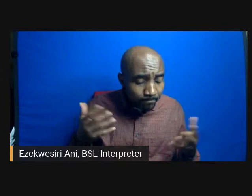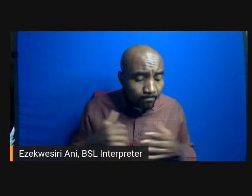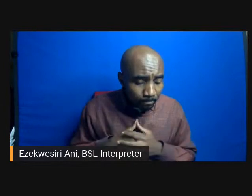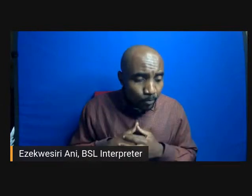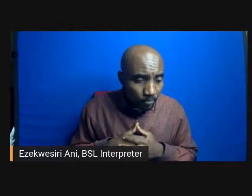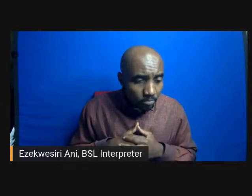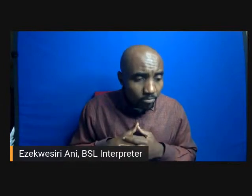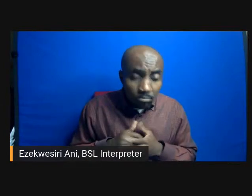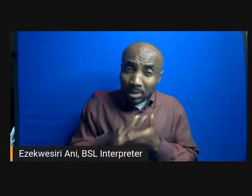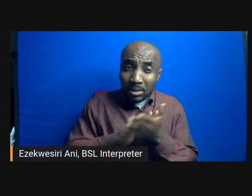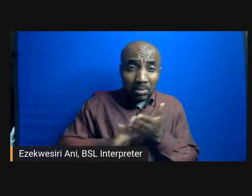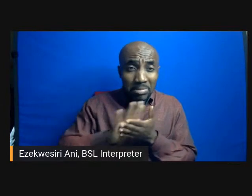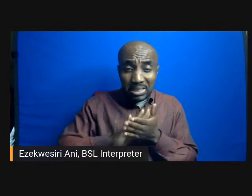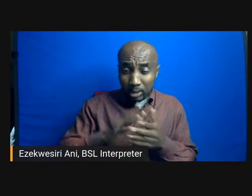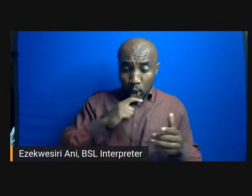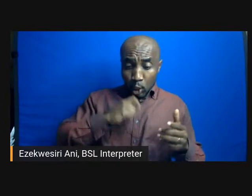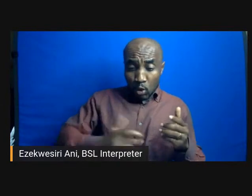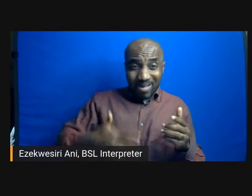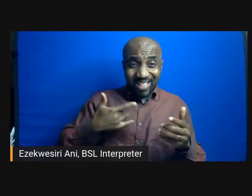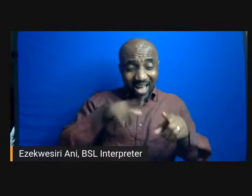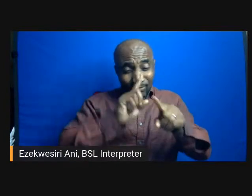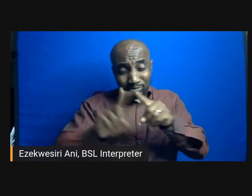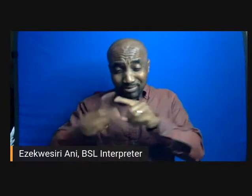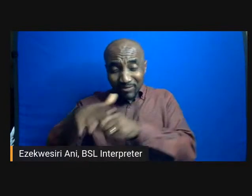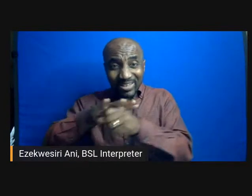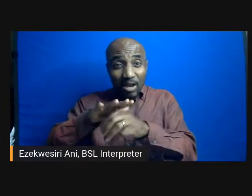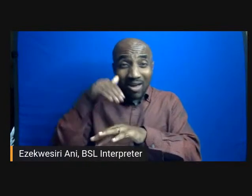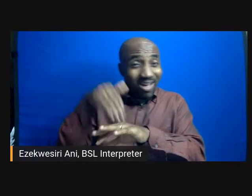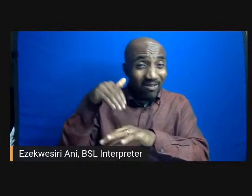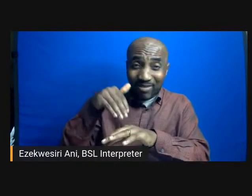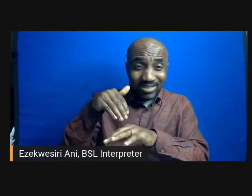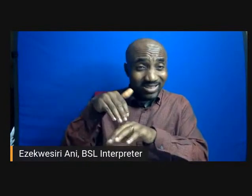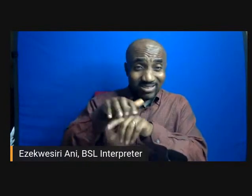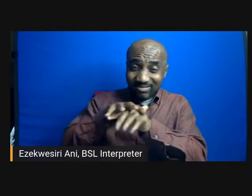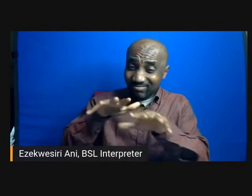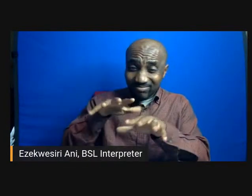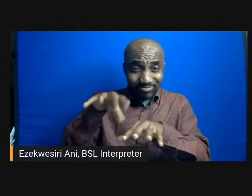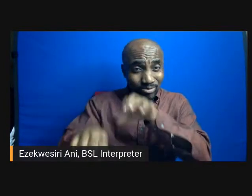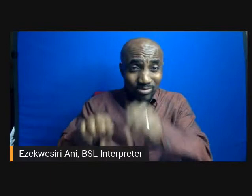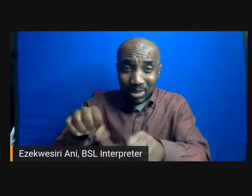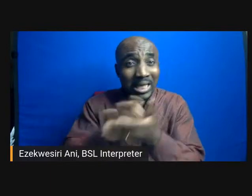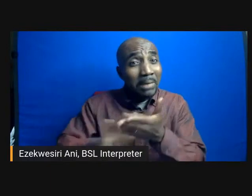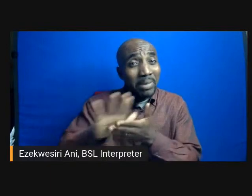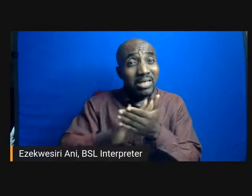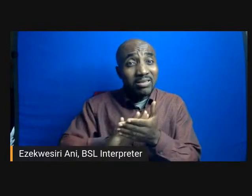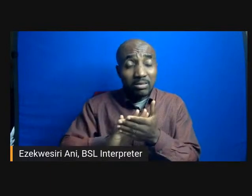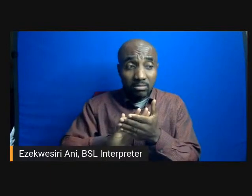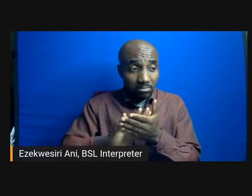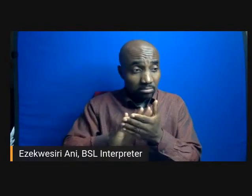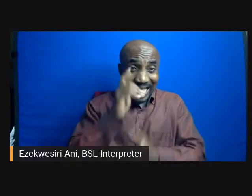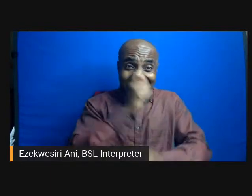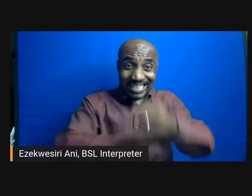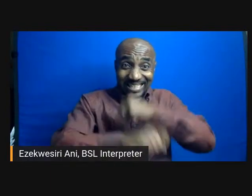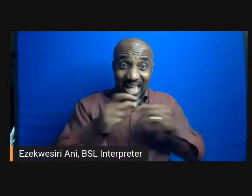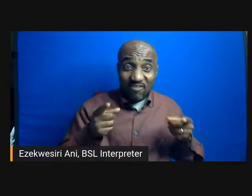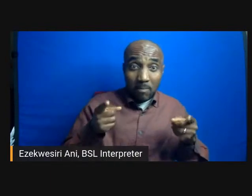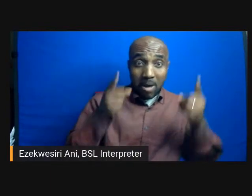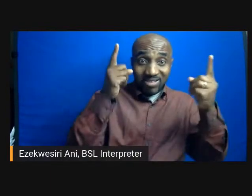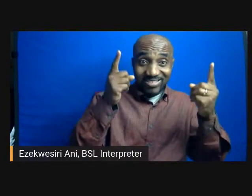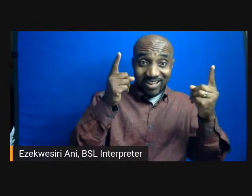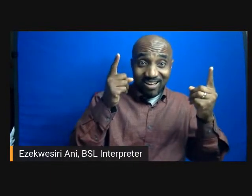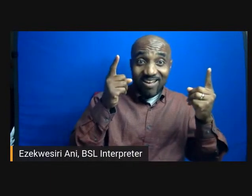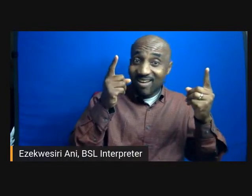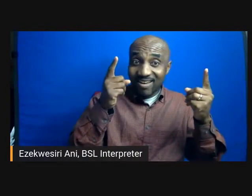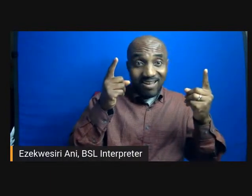in all areas of human life. It ensures that the slave master and the colonizer, one and the